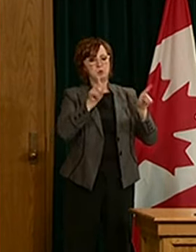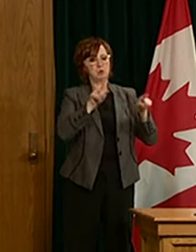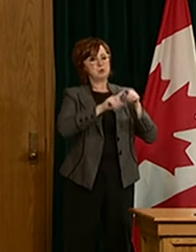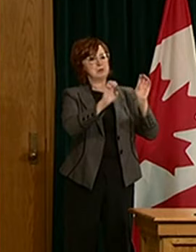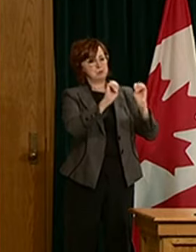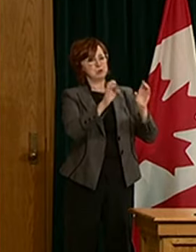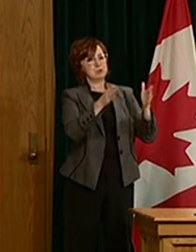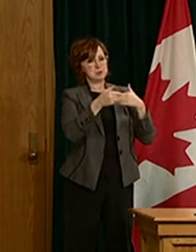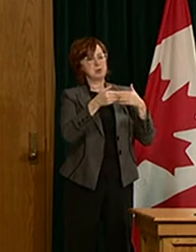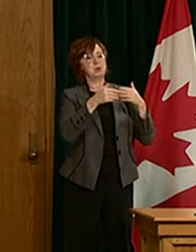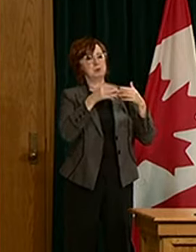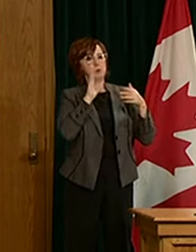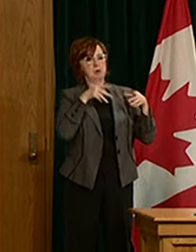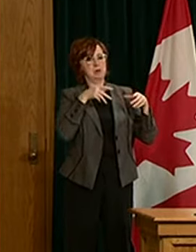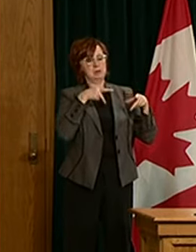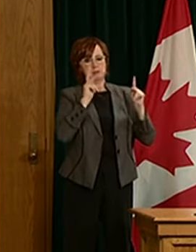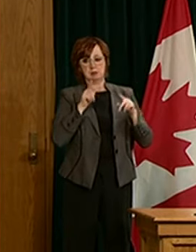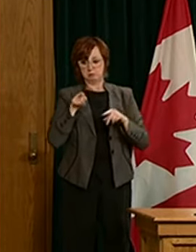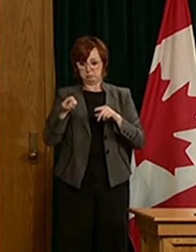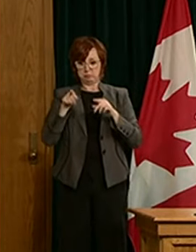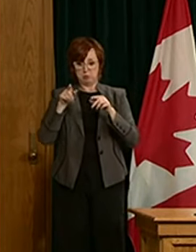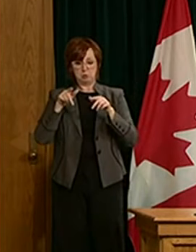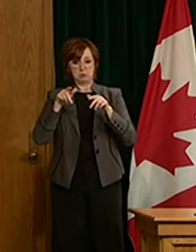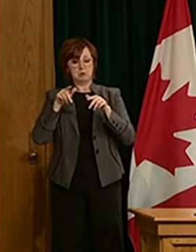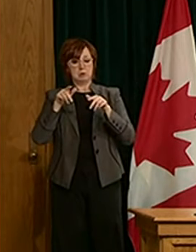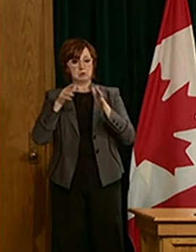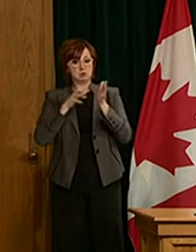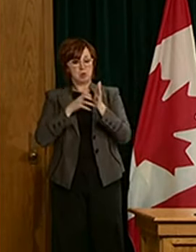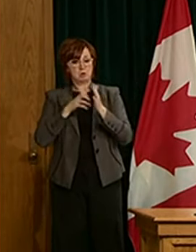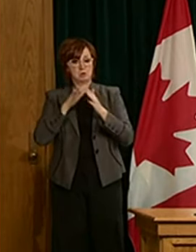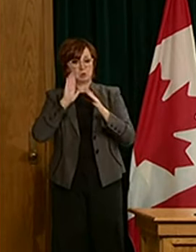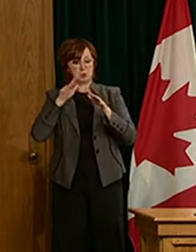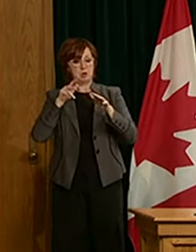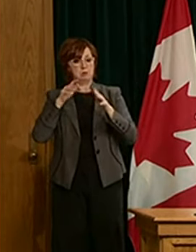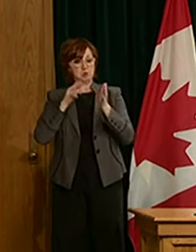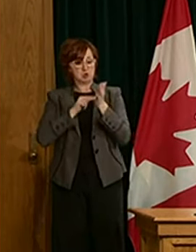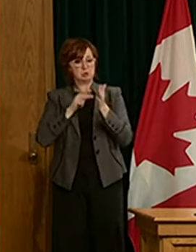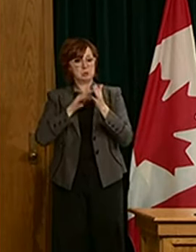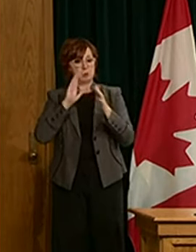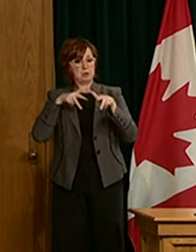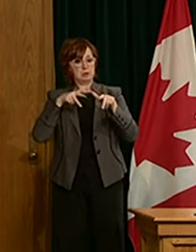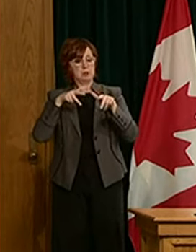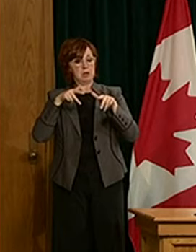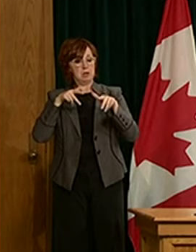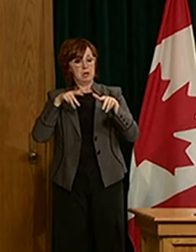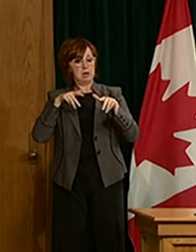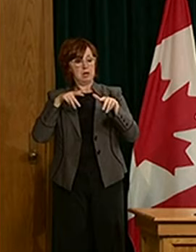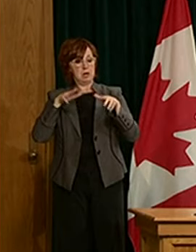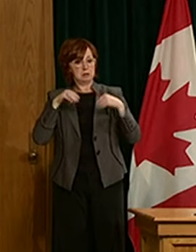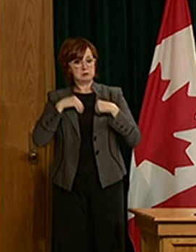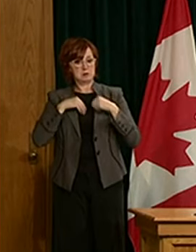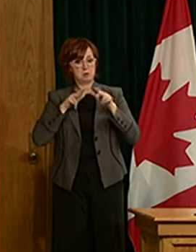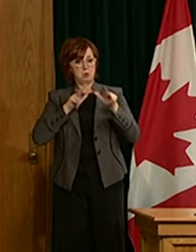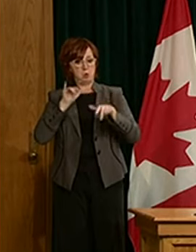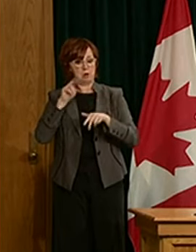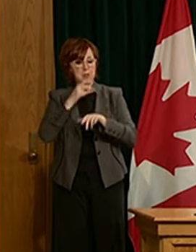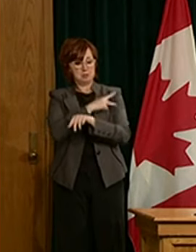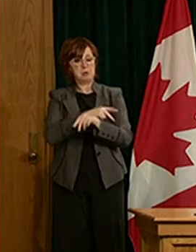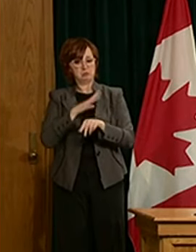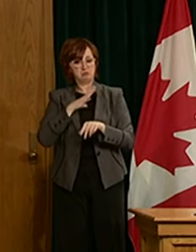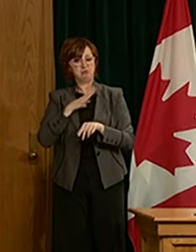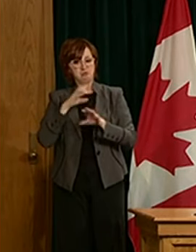be a walk-in basis. So any changes to services for non-COVID hospitals and